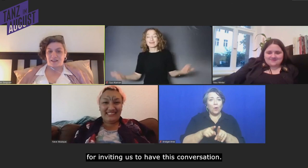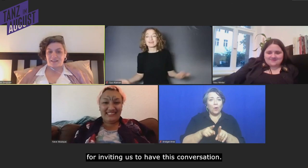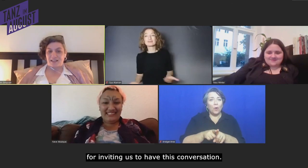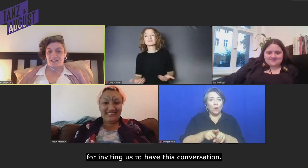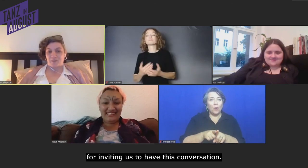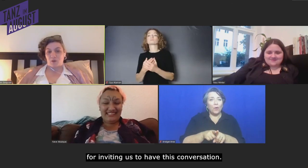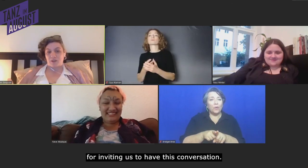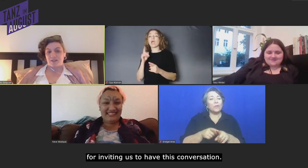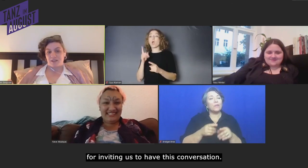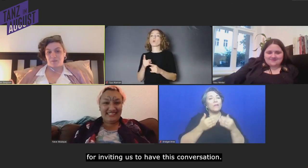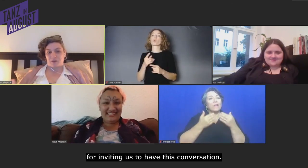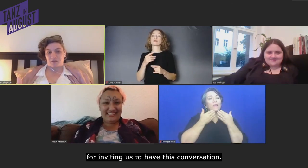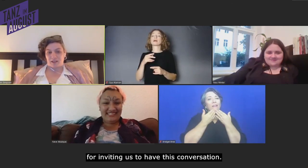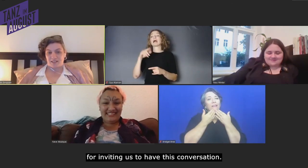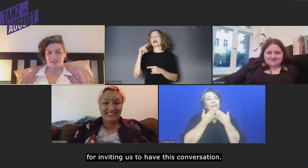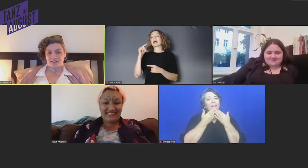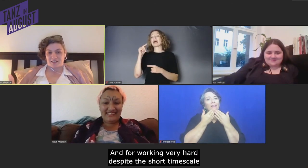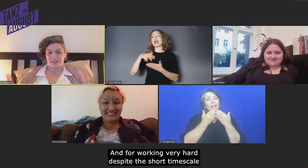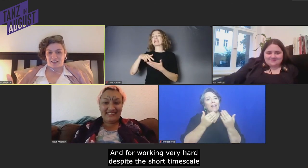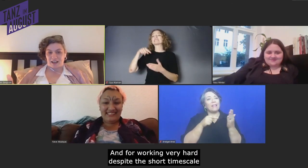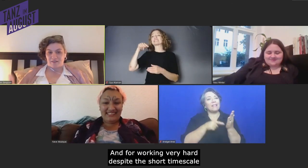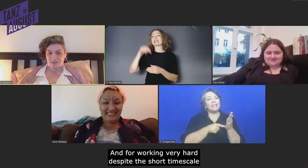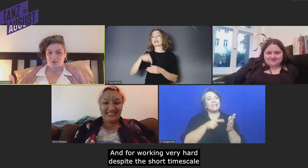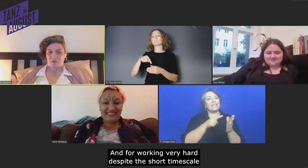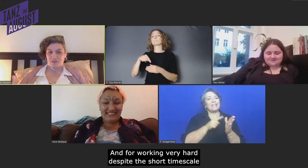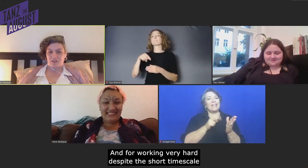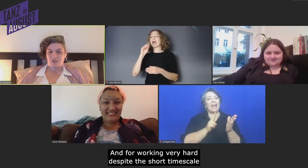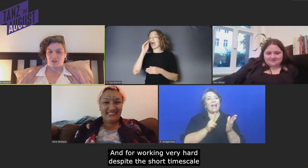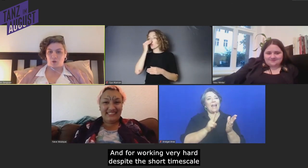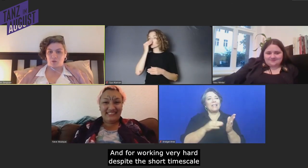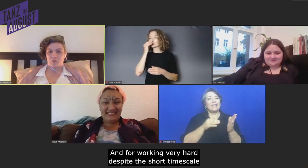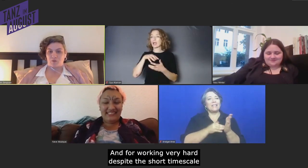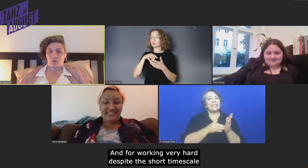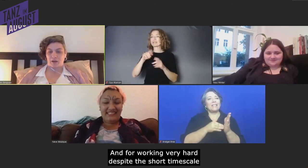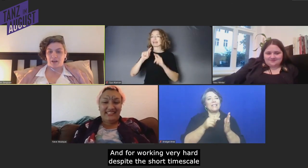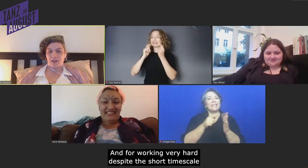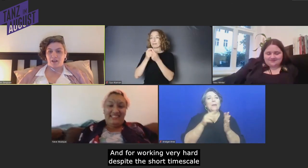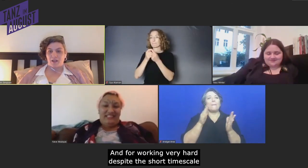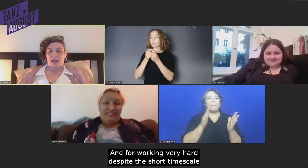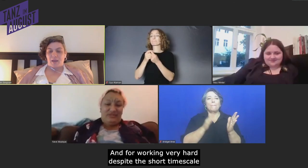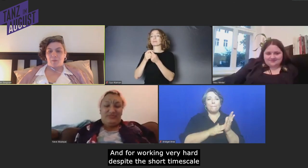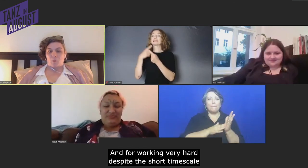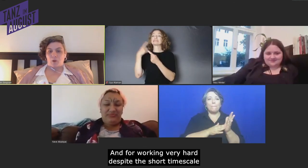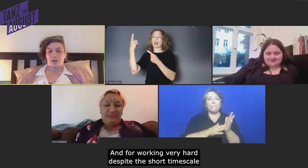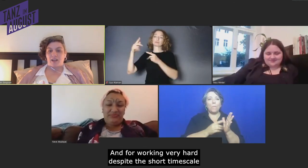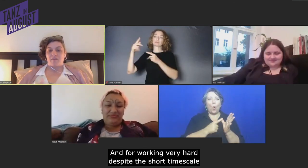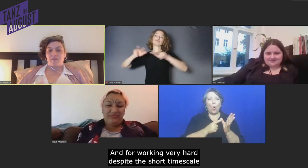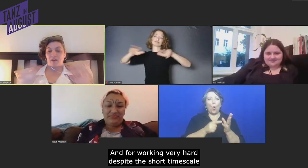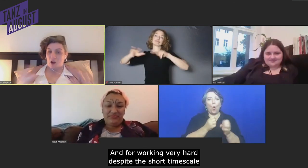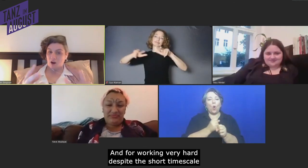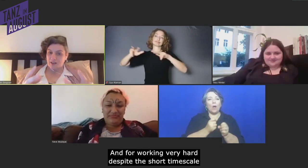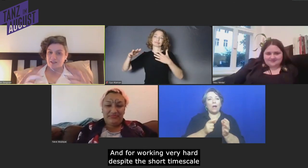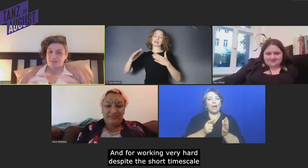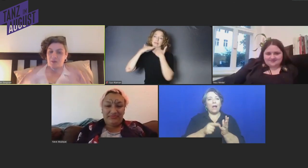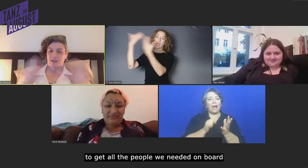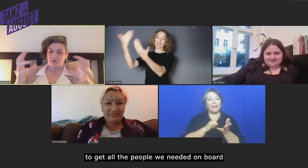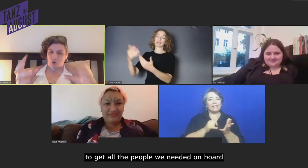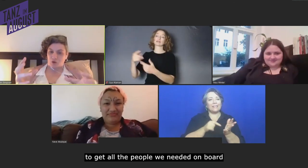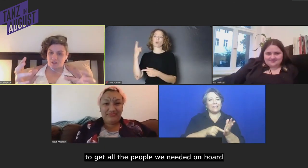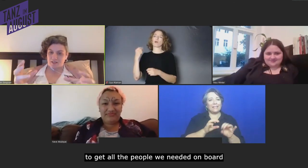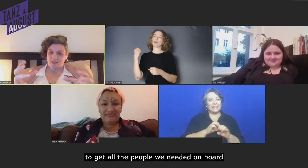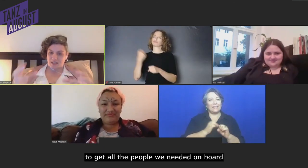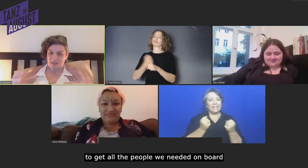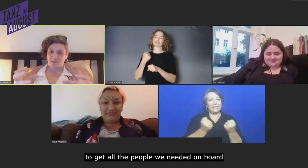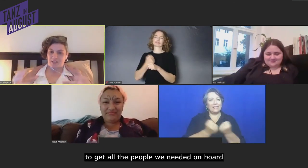thank the Tanz in August team for inviting us to have this conversation, and also for working very hard, despite the